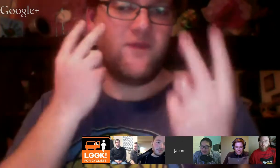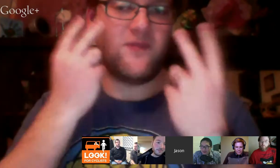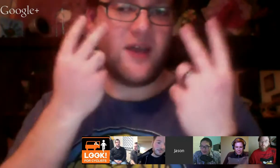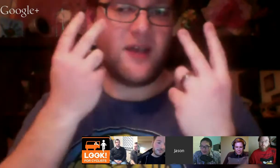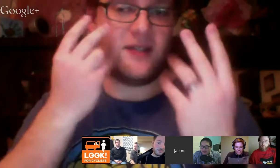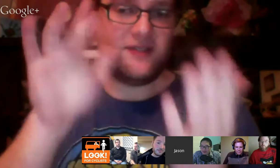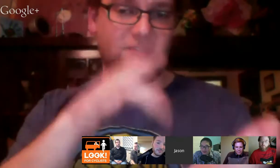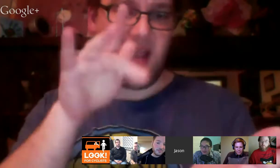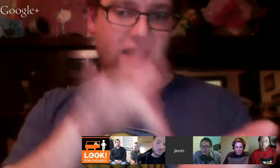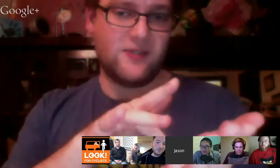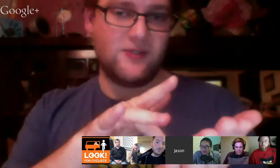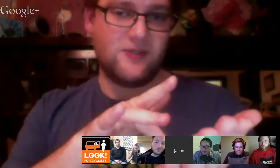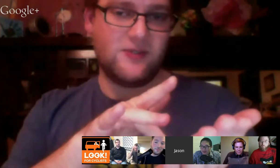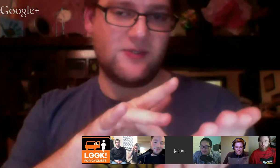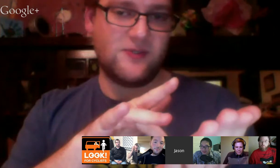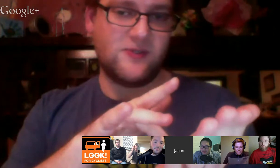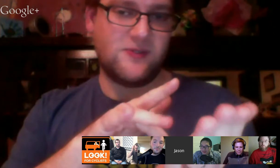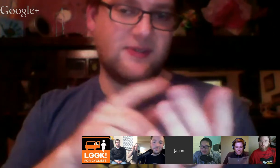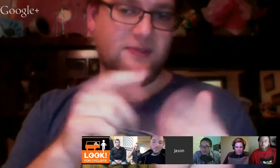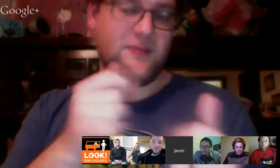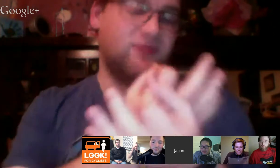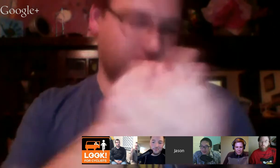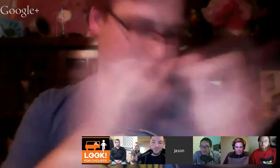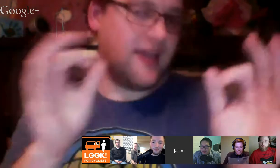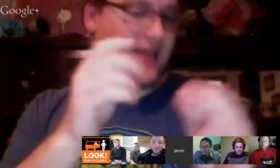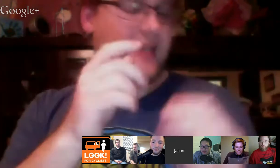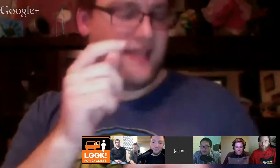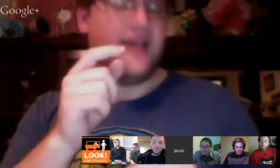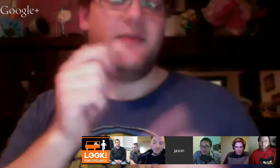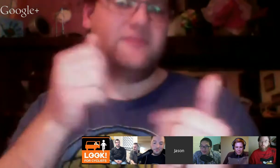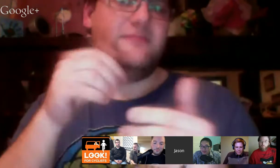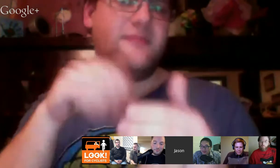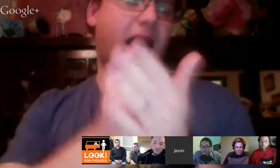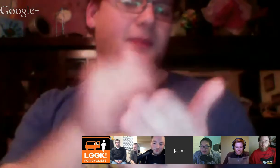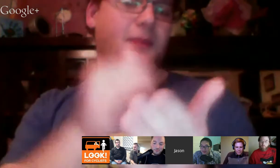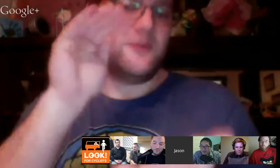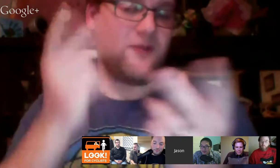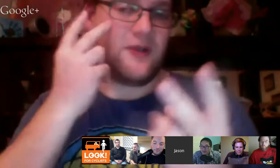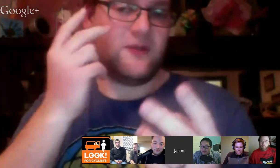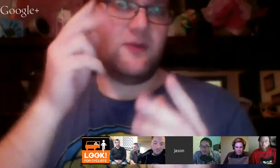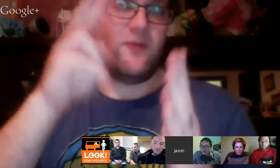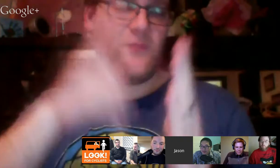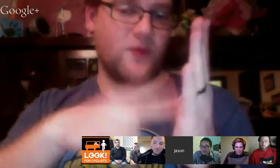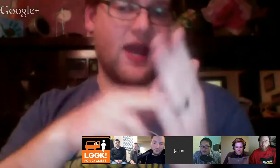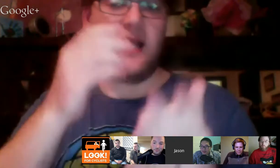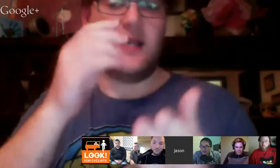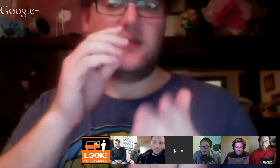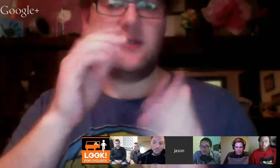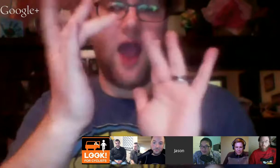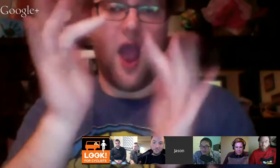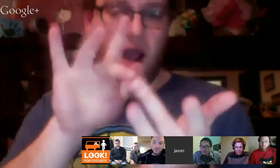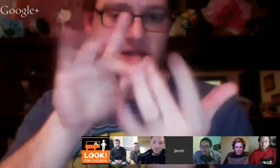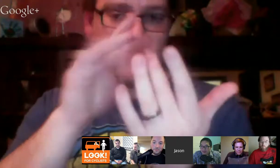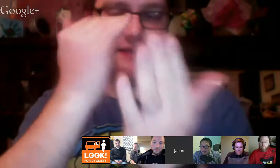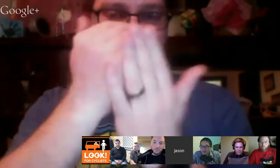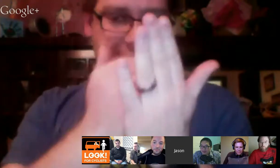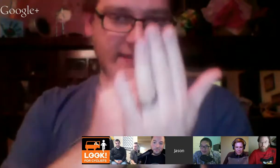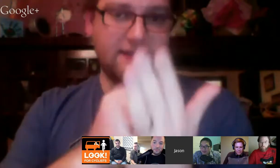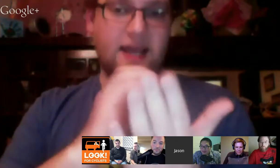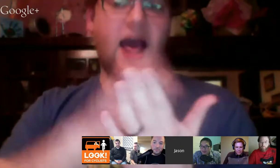iOS application for low vision people. It's free. And it basically helps anyone with